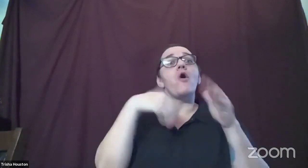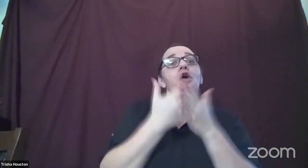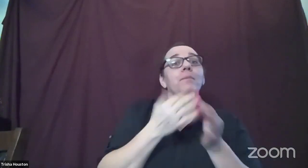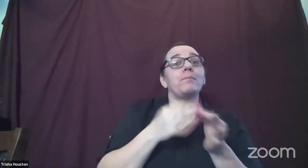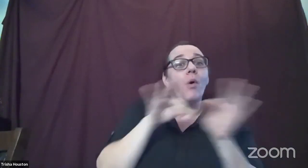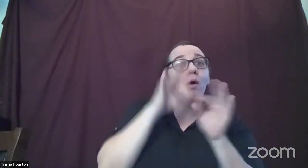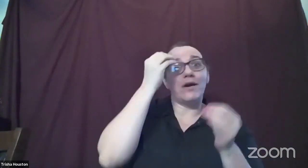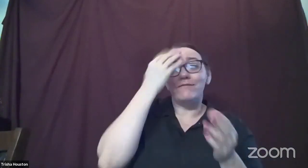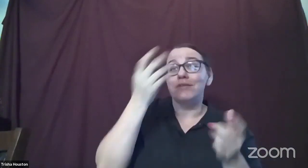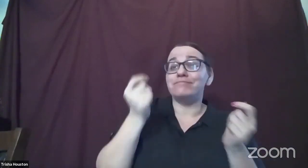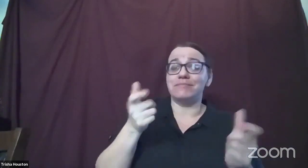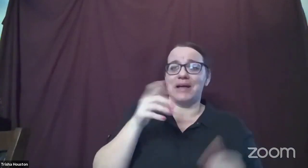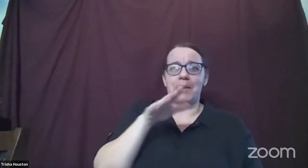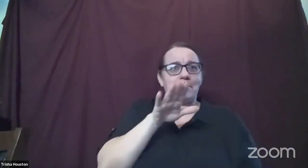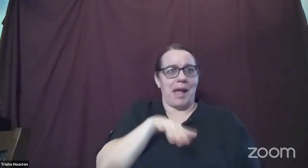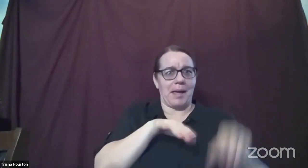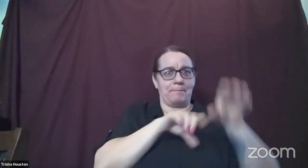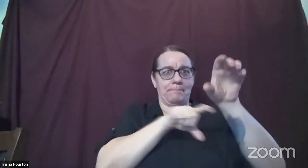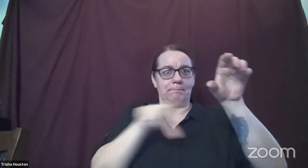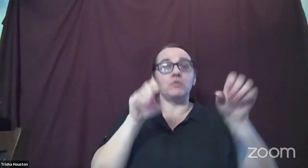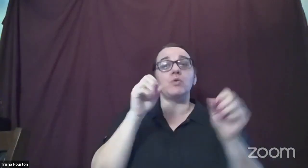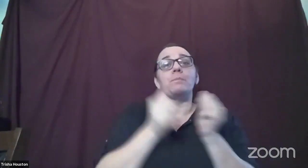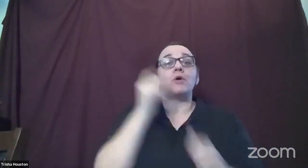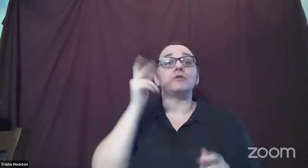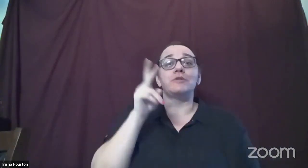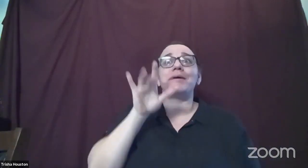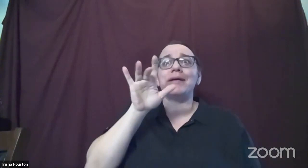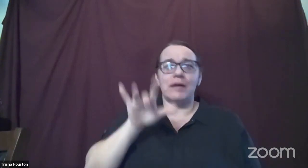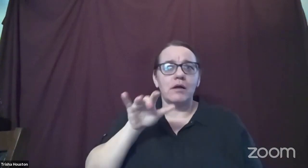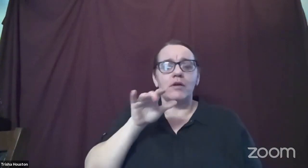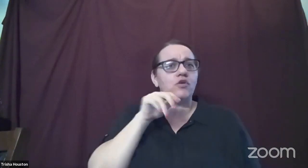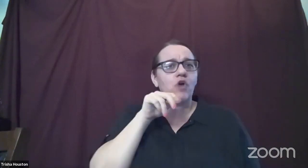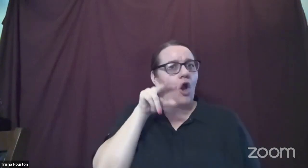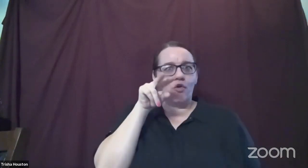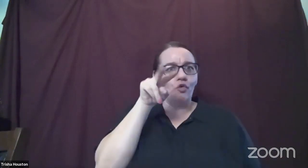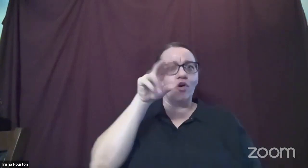it. Important information is there,